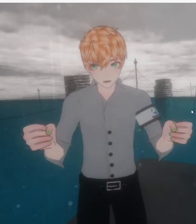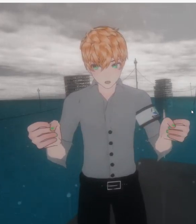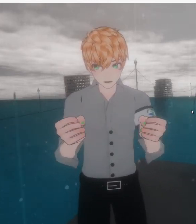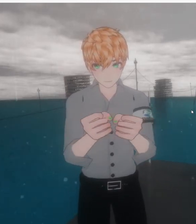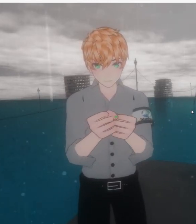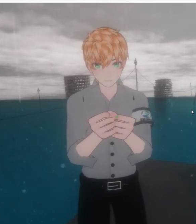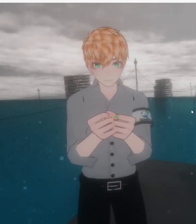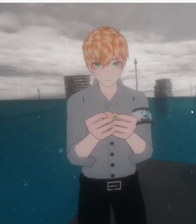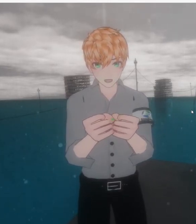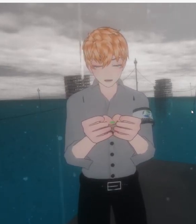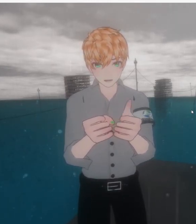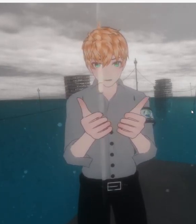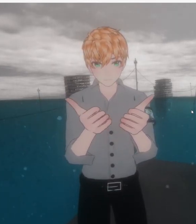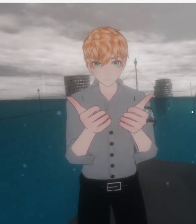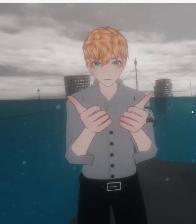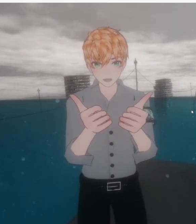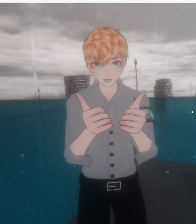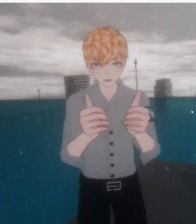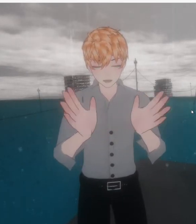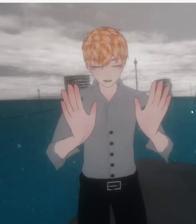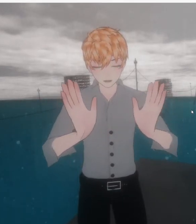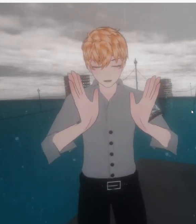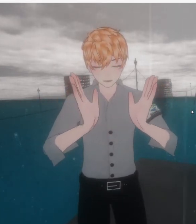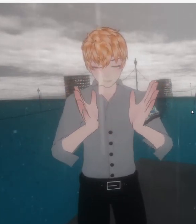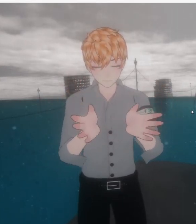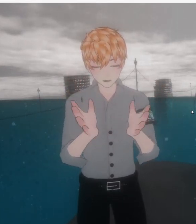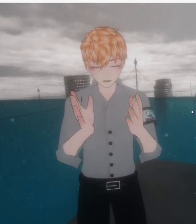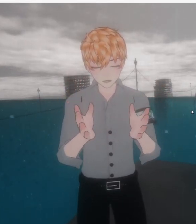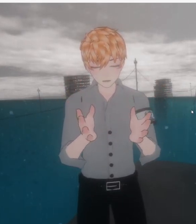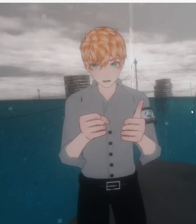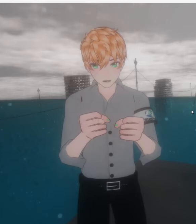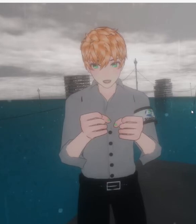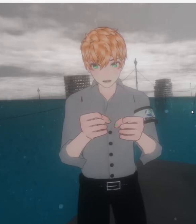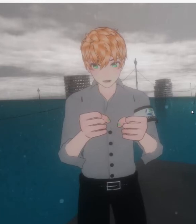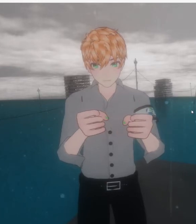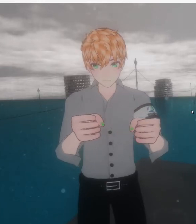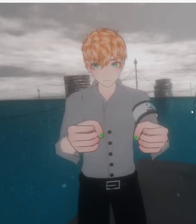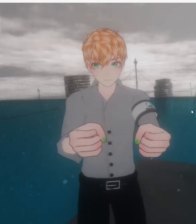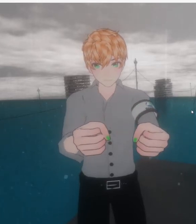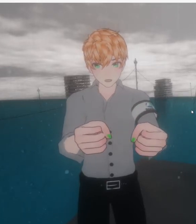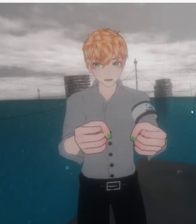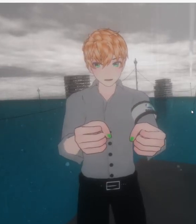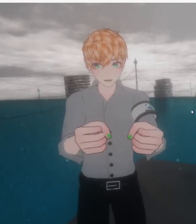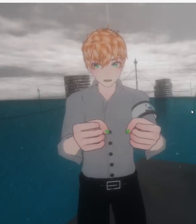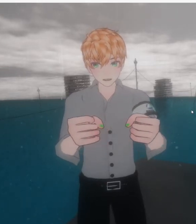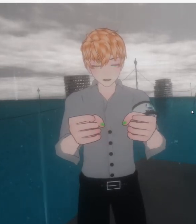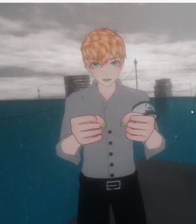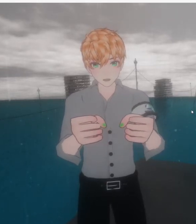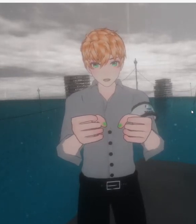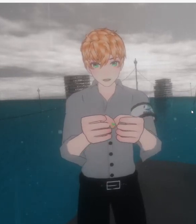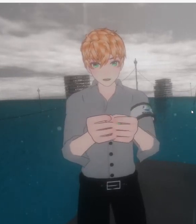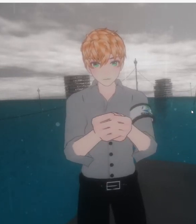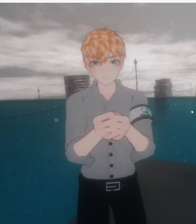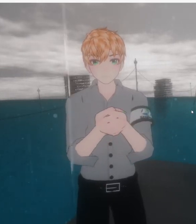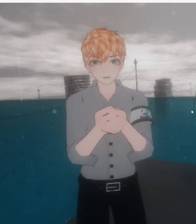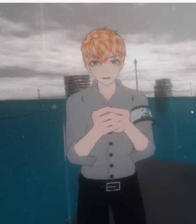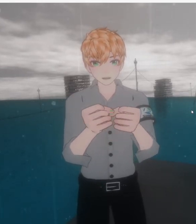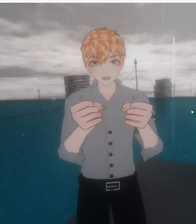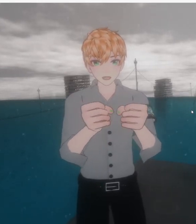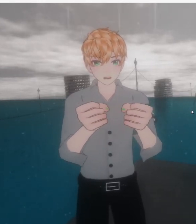width, if we have the controllers facing up and down, like I'm gripping the controllers here, then I can have